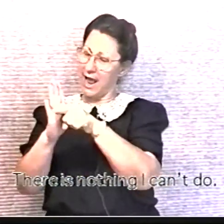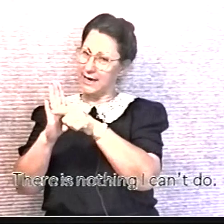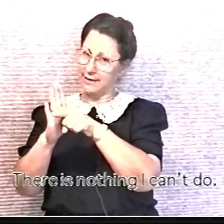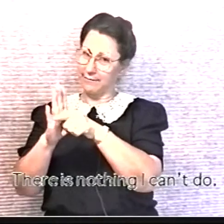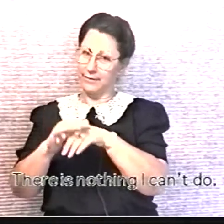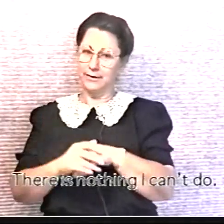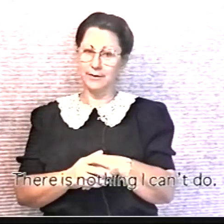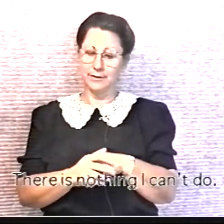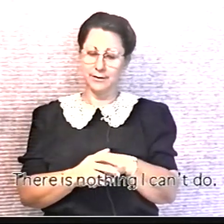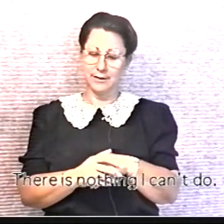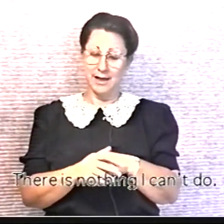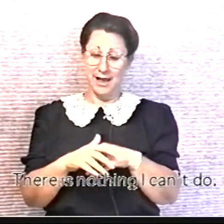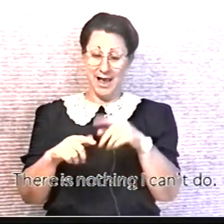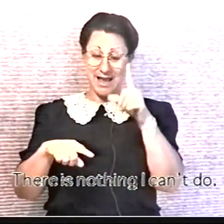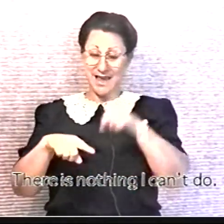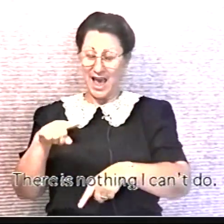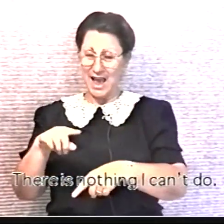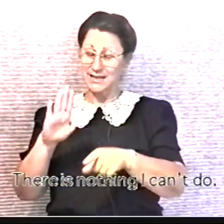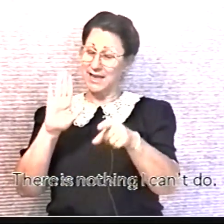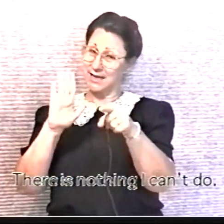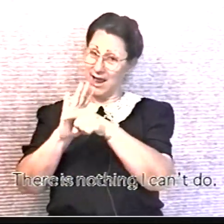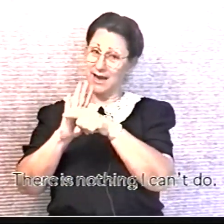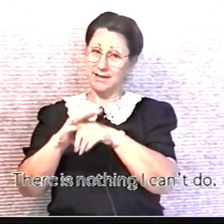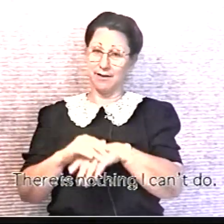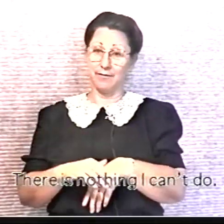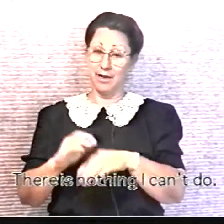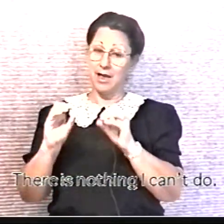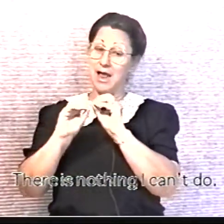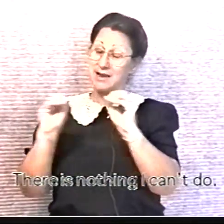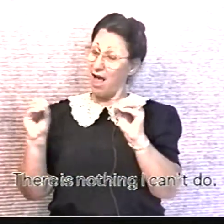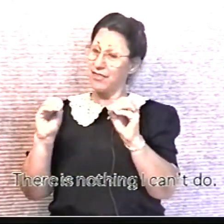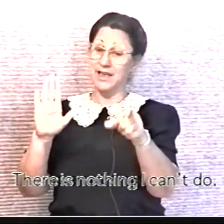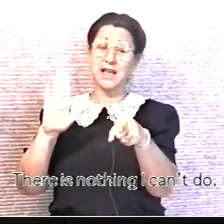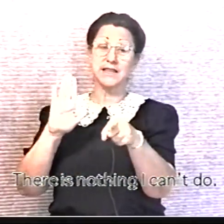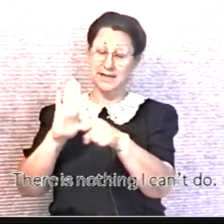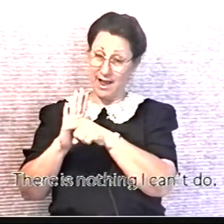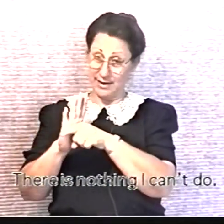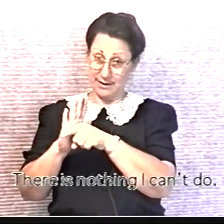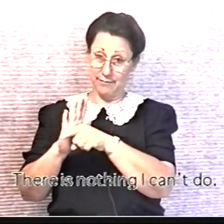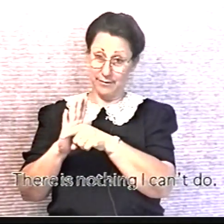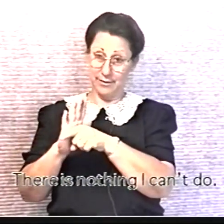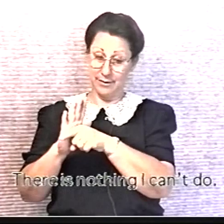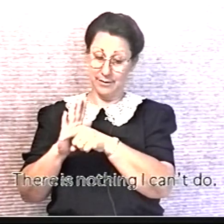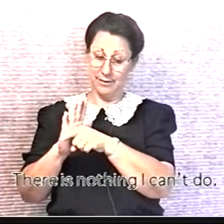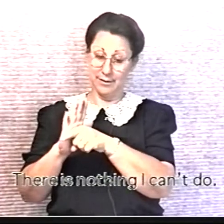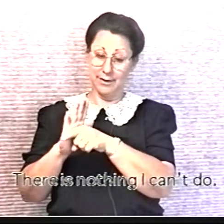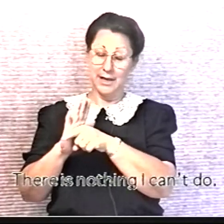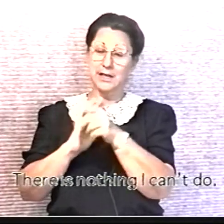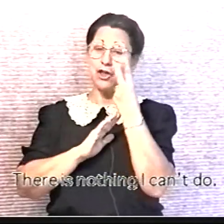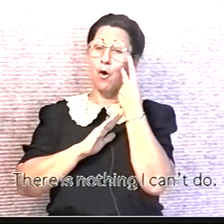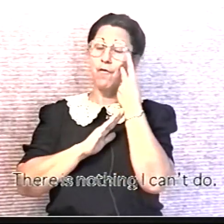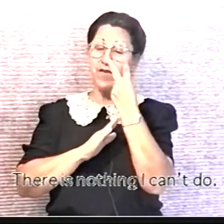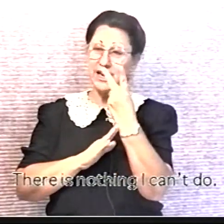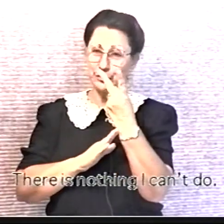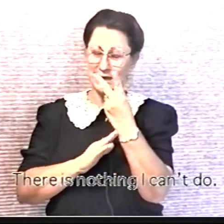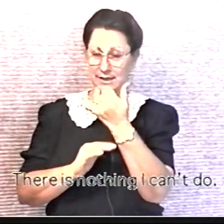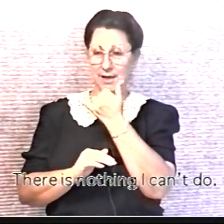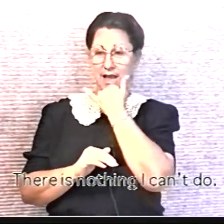negative. Can't is a negative. Nothing is a negative. So visually, it's